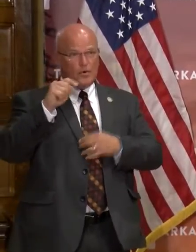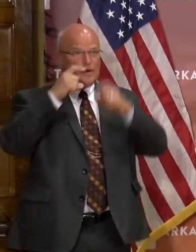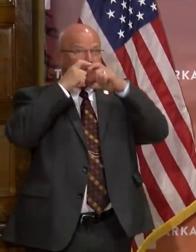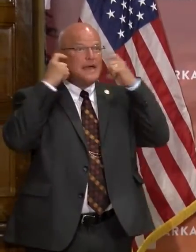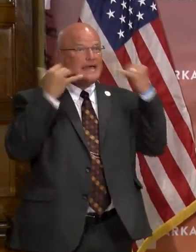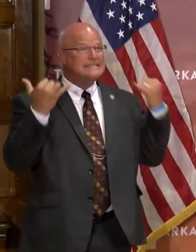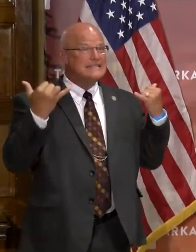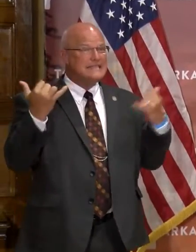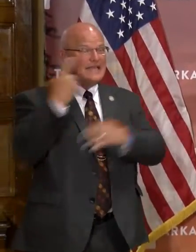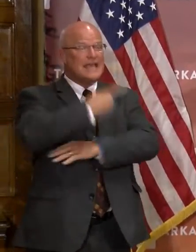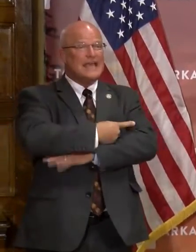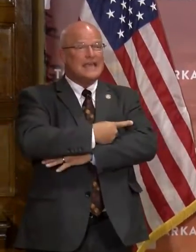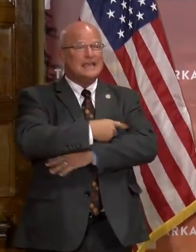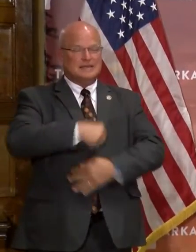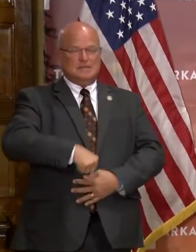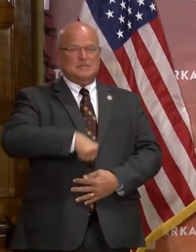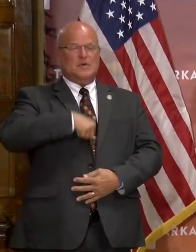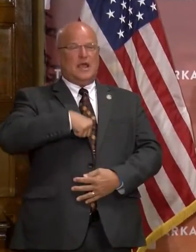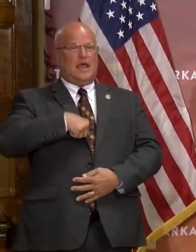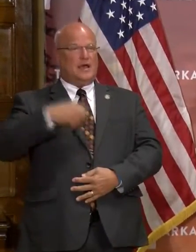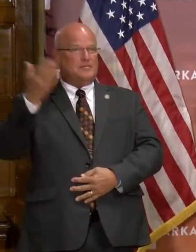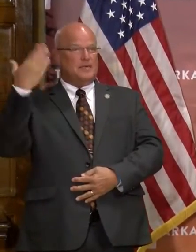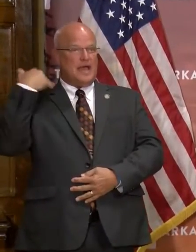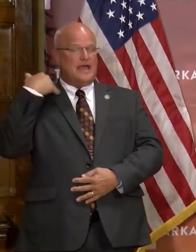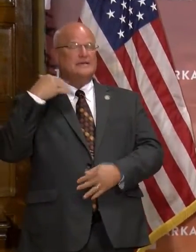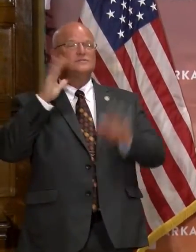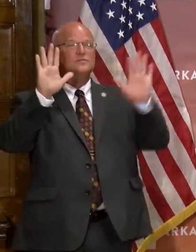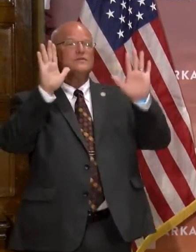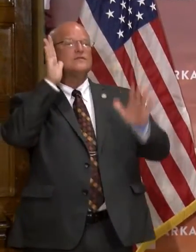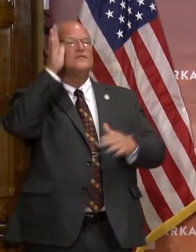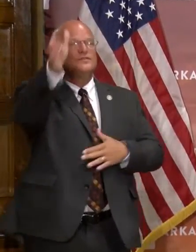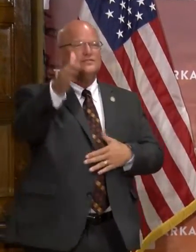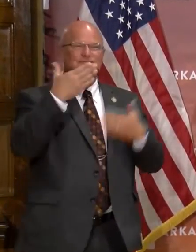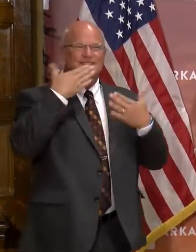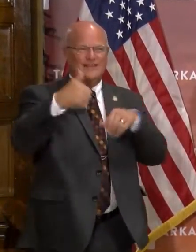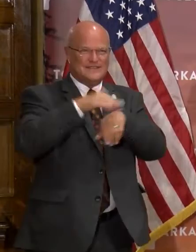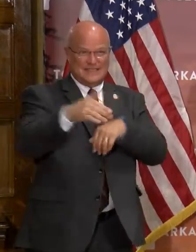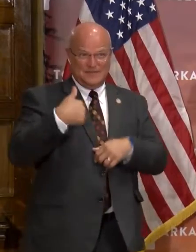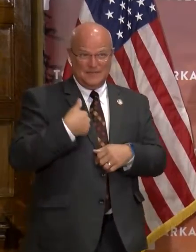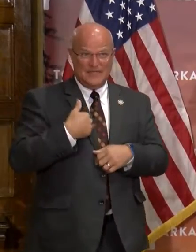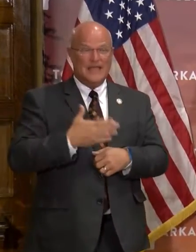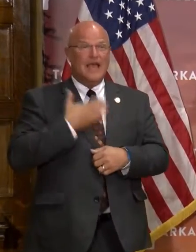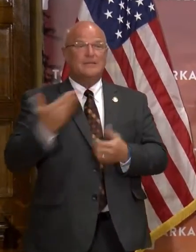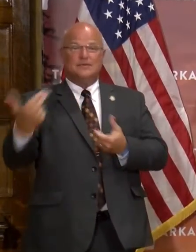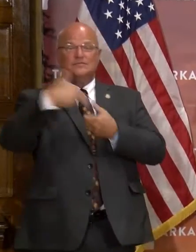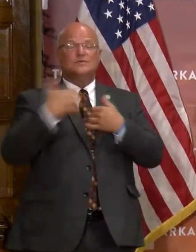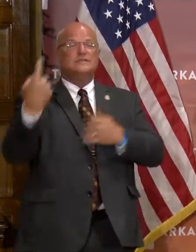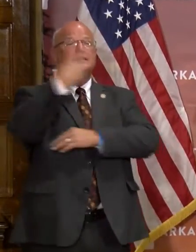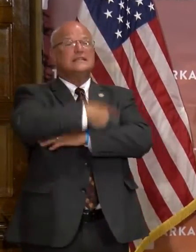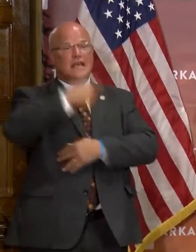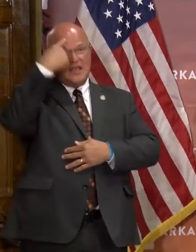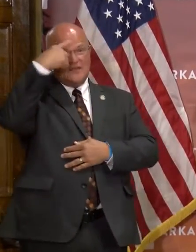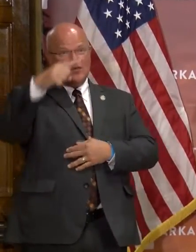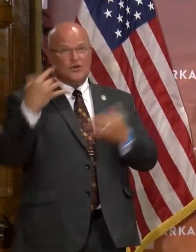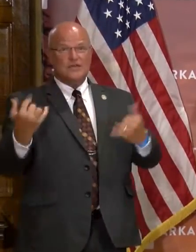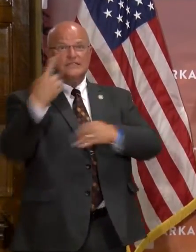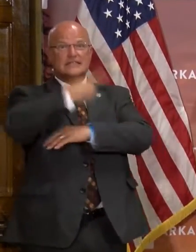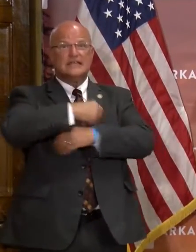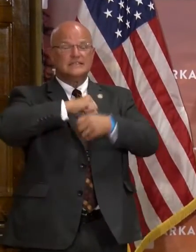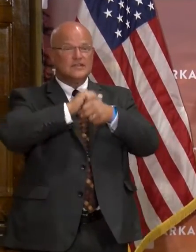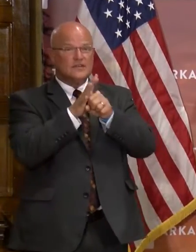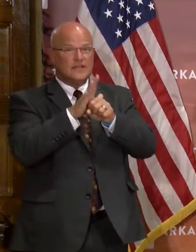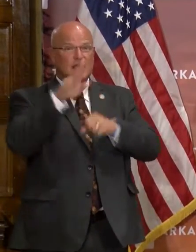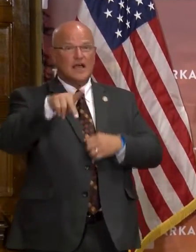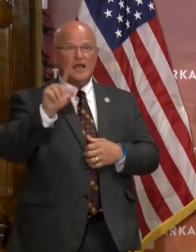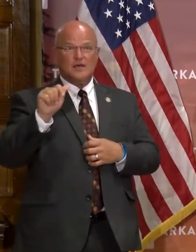today. Proud past, bright future. Thank you for sending that to me. And I'm glad to be joined today for today's